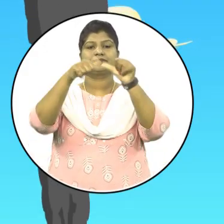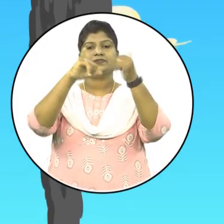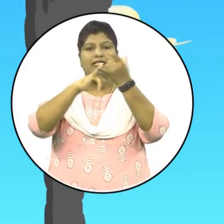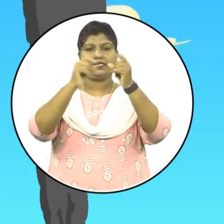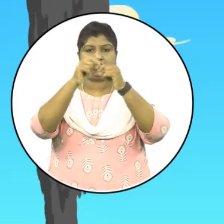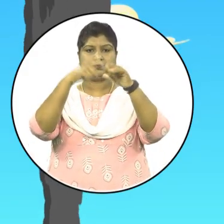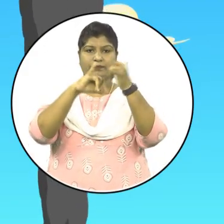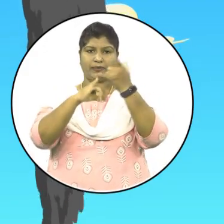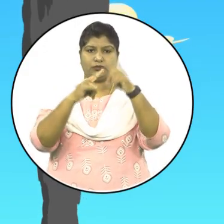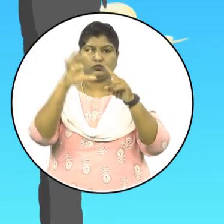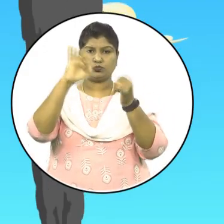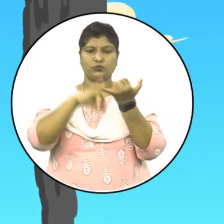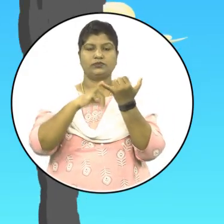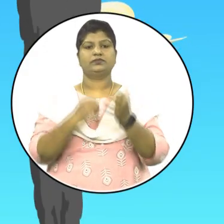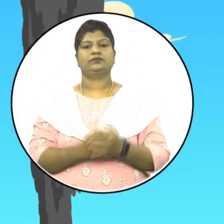asbestos,